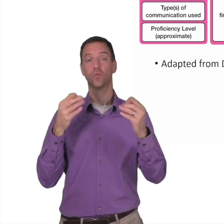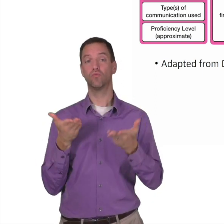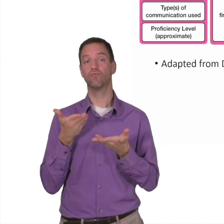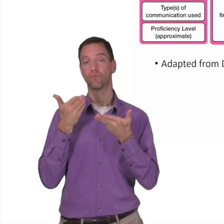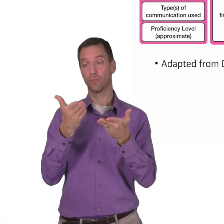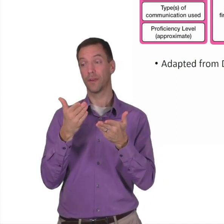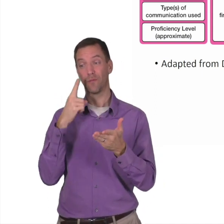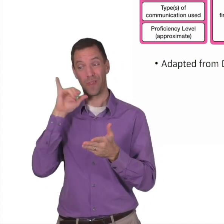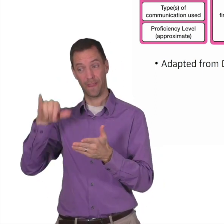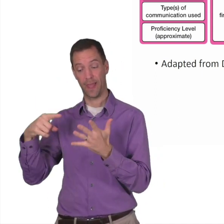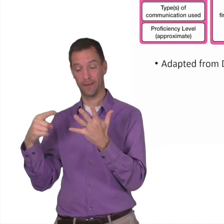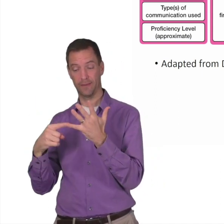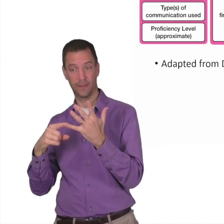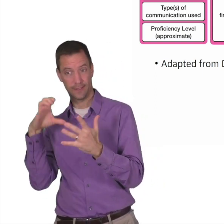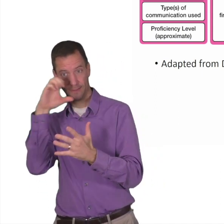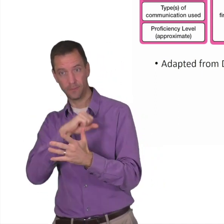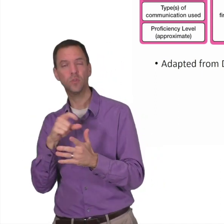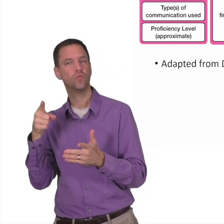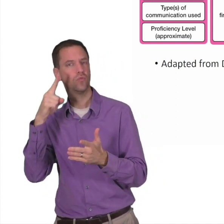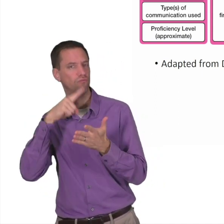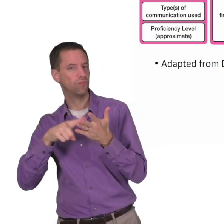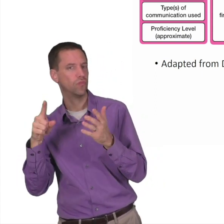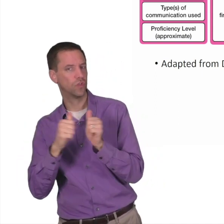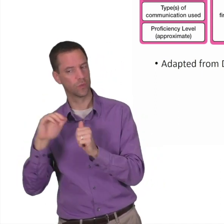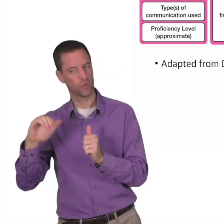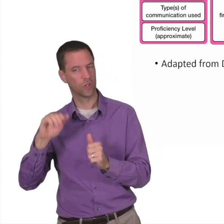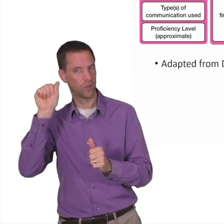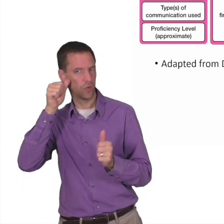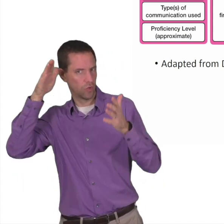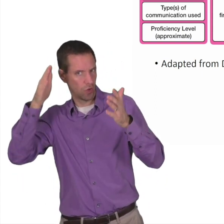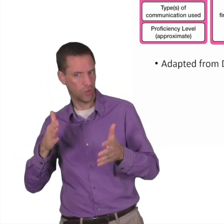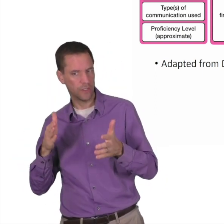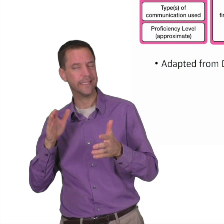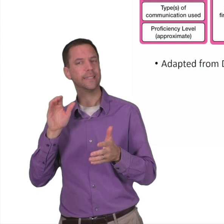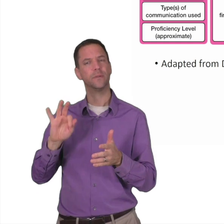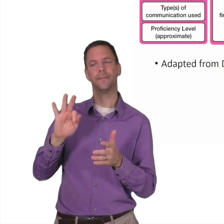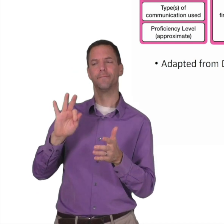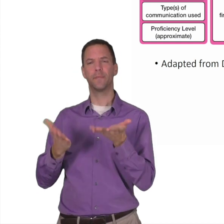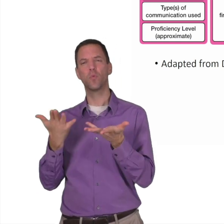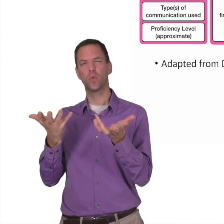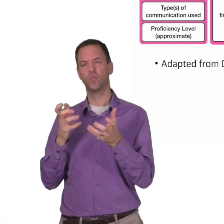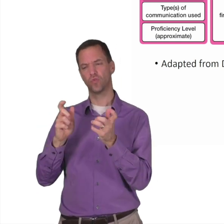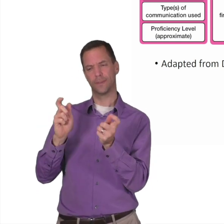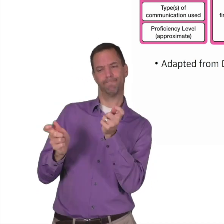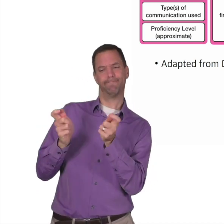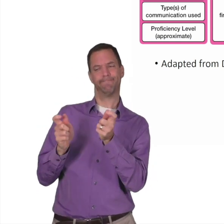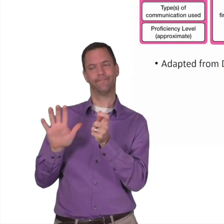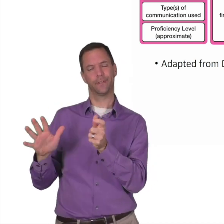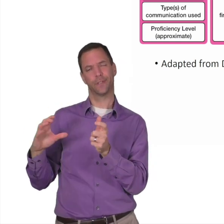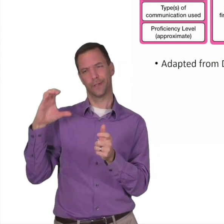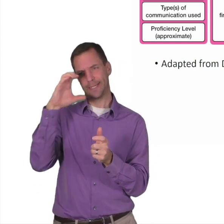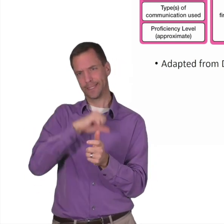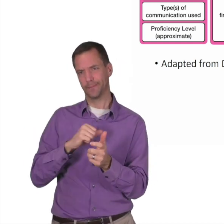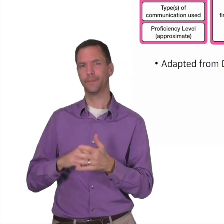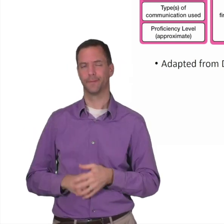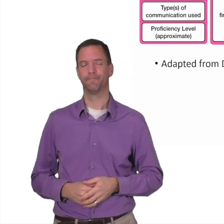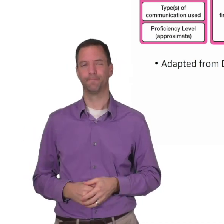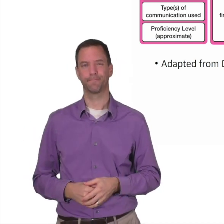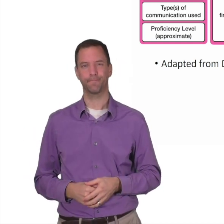on parent report, just their intuitive estimate, and we know that those are not always reliable estimates, so we do recommend that you check with the child's